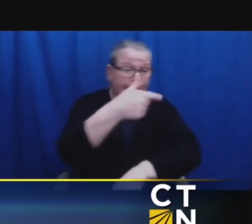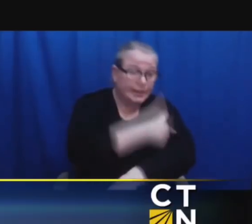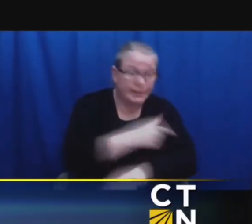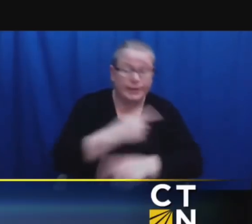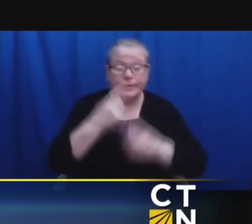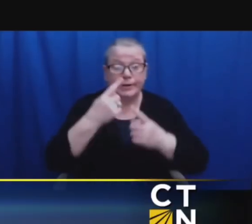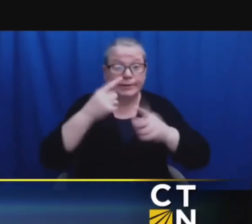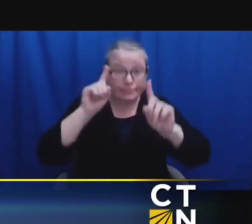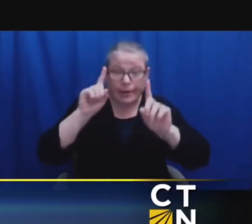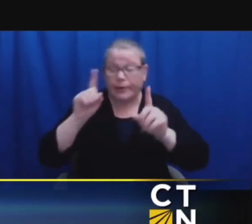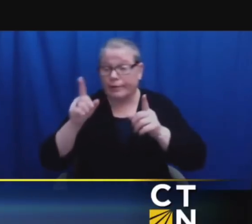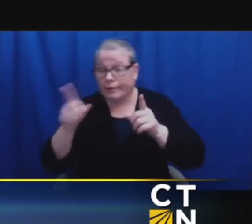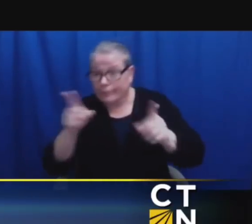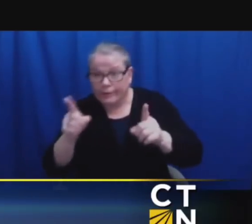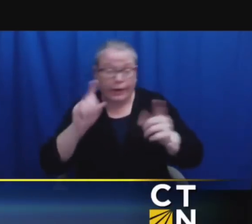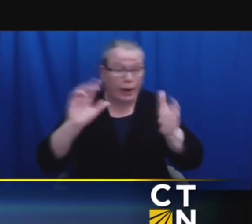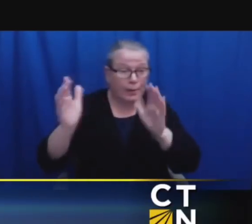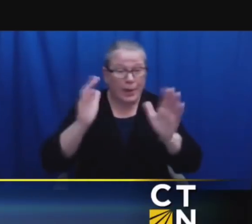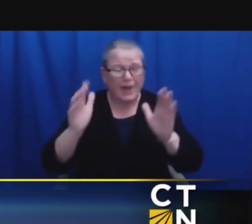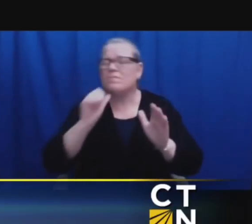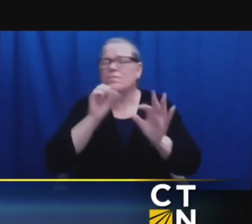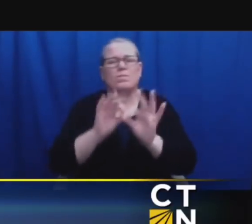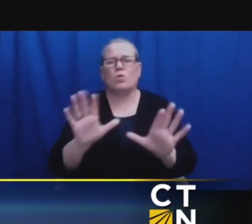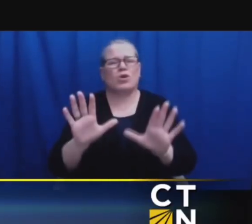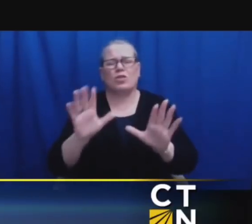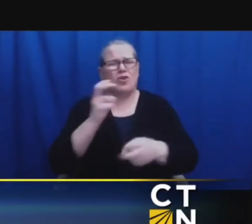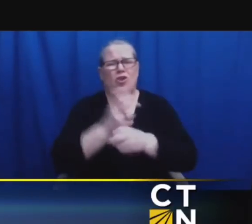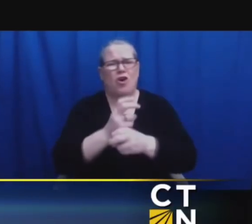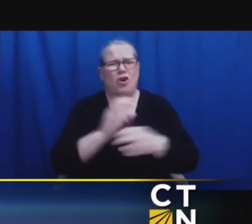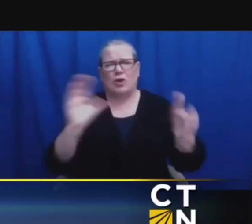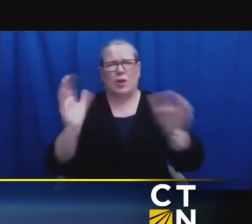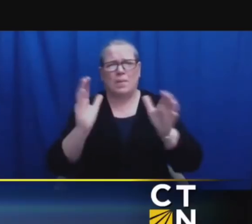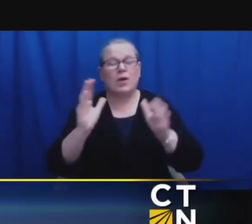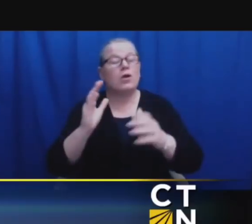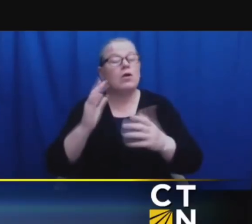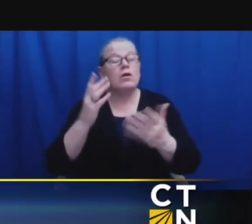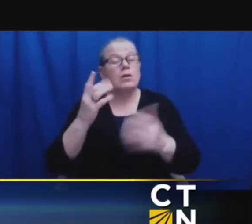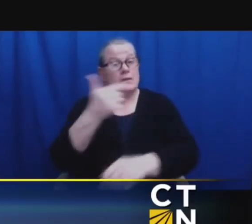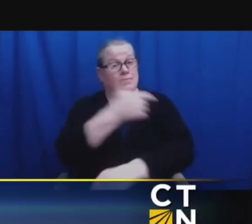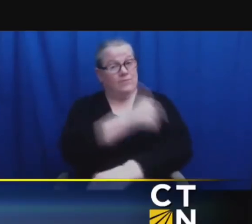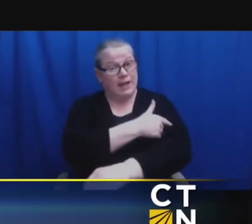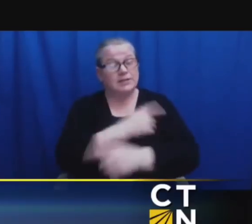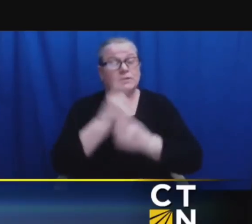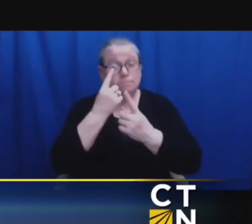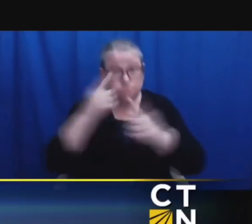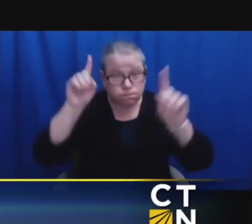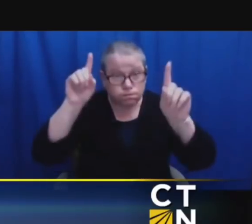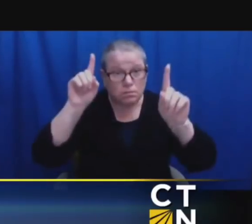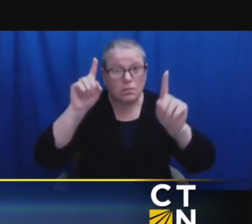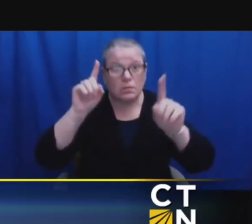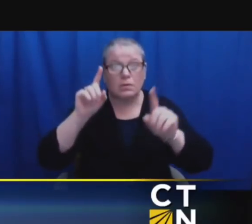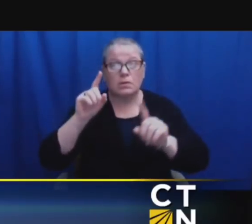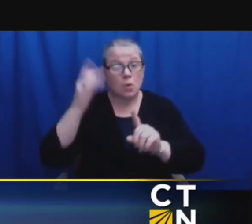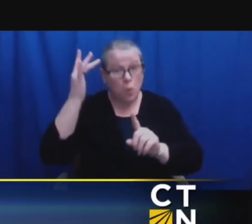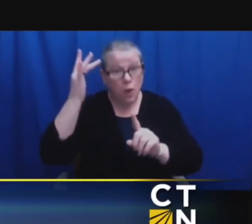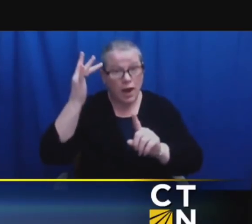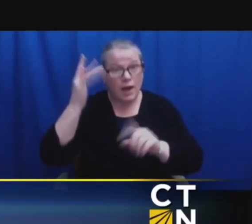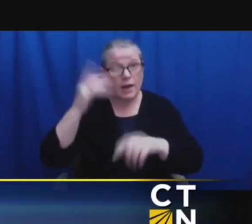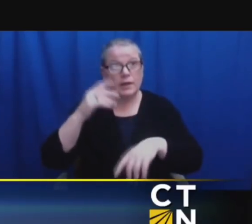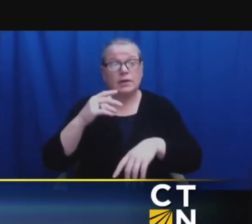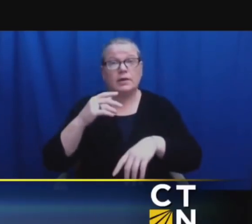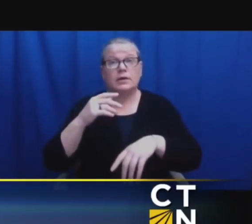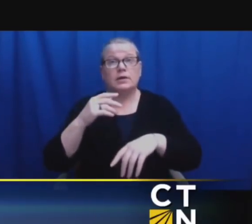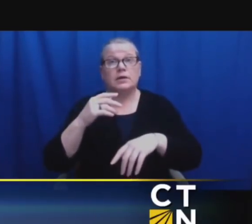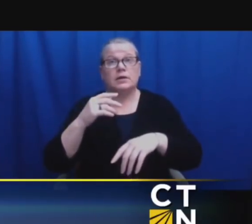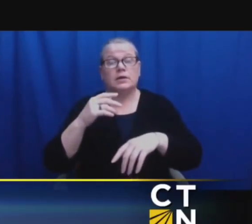very very effective or have higher efficacy, it's ability to not